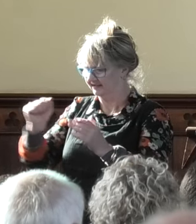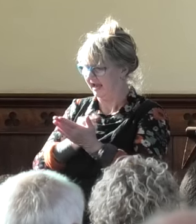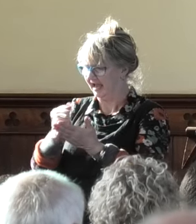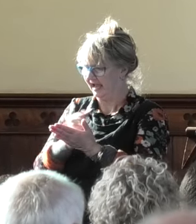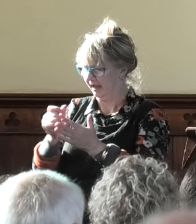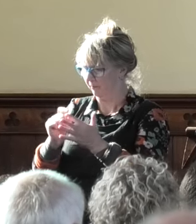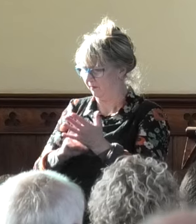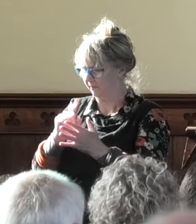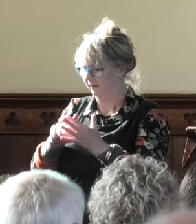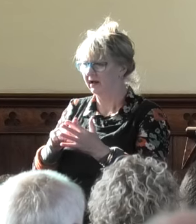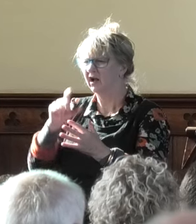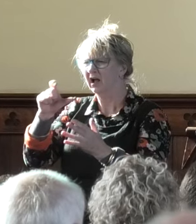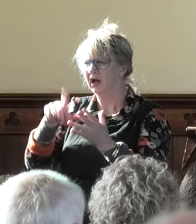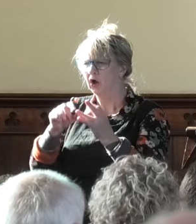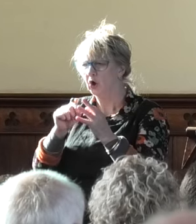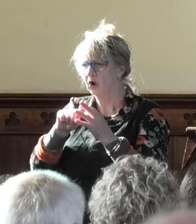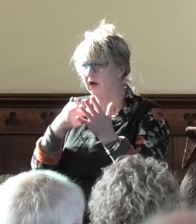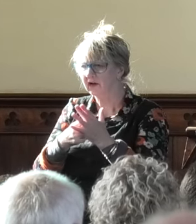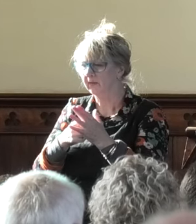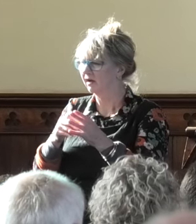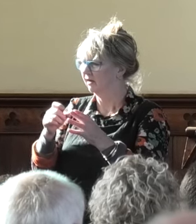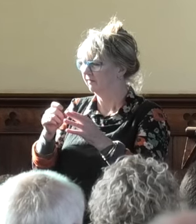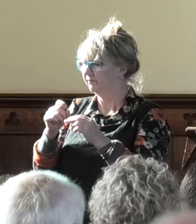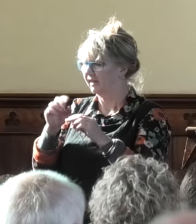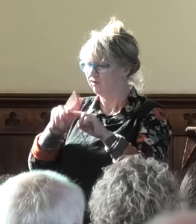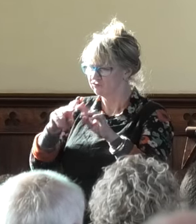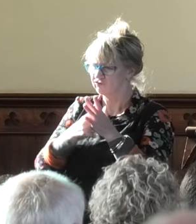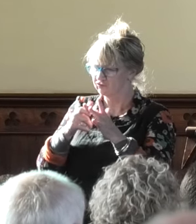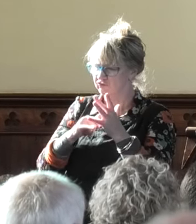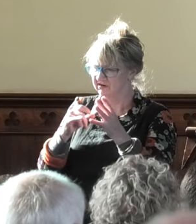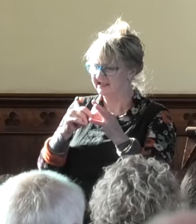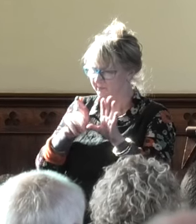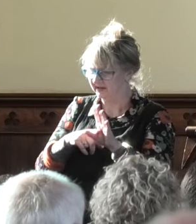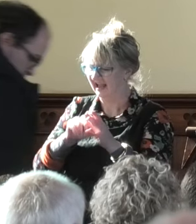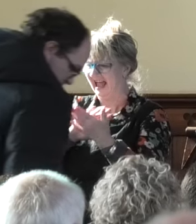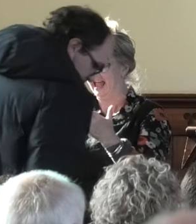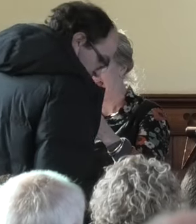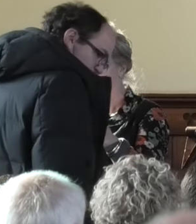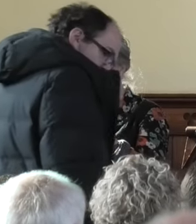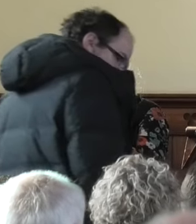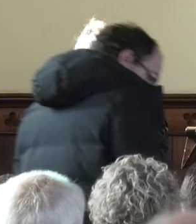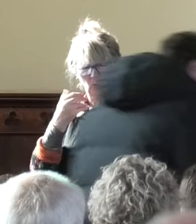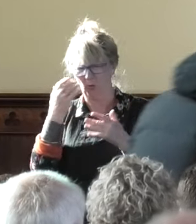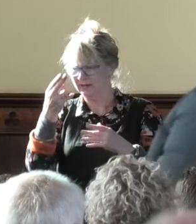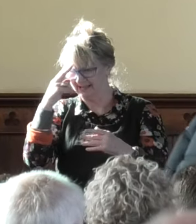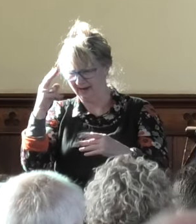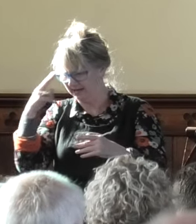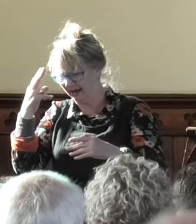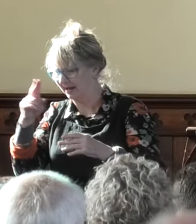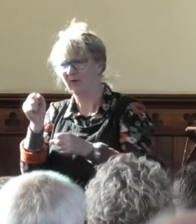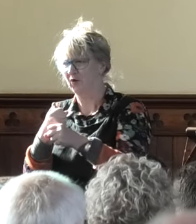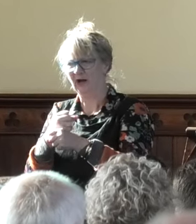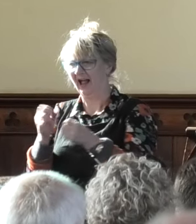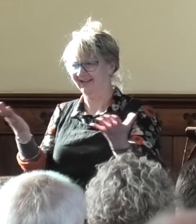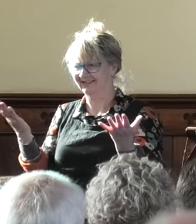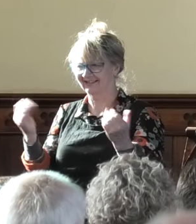plate, but Cobber, Vi, Frisbee. Hank's caught this weird little trait, and he refers